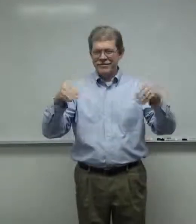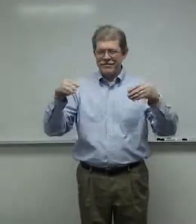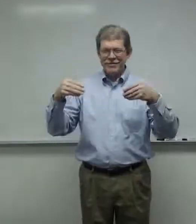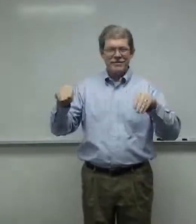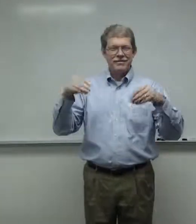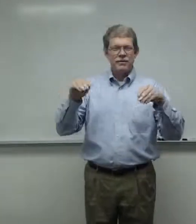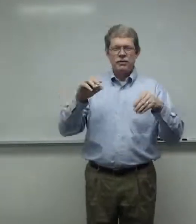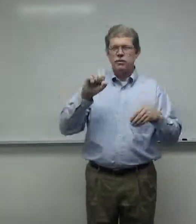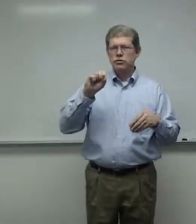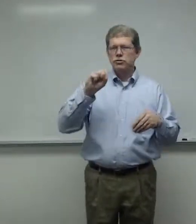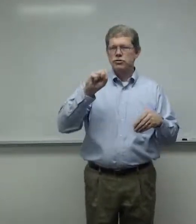Shopping.